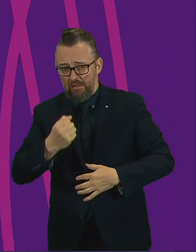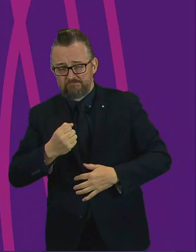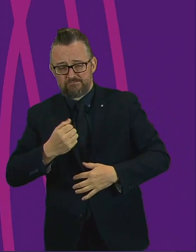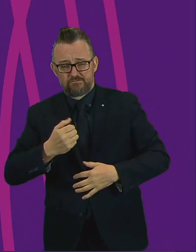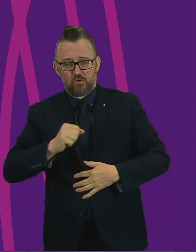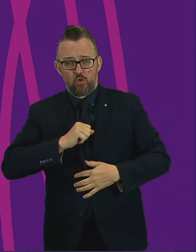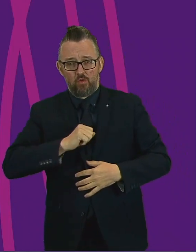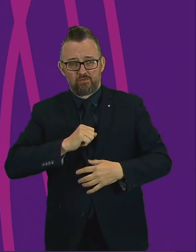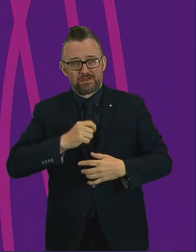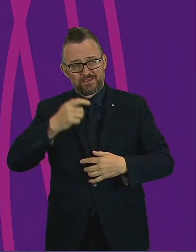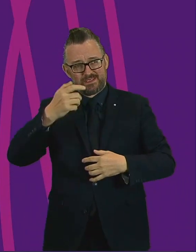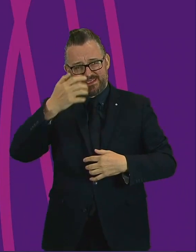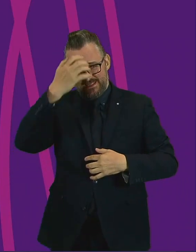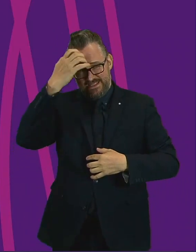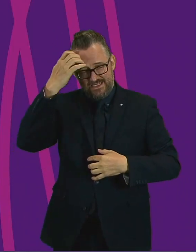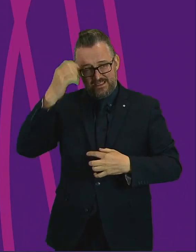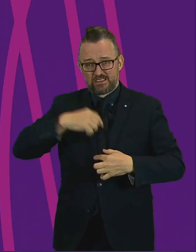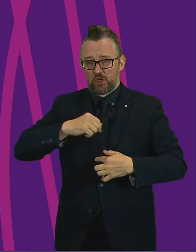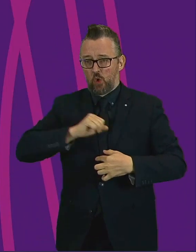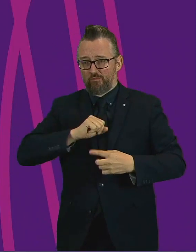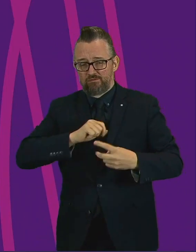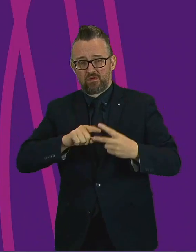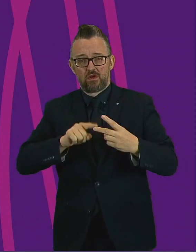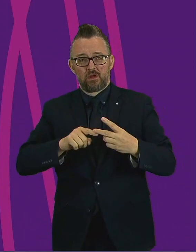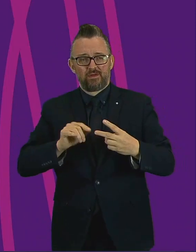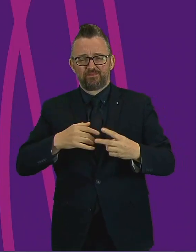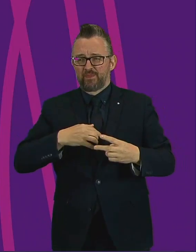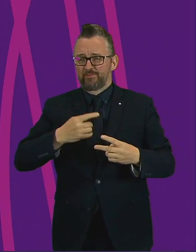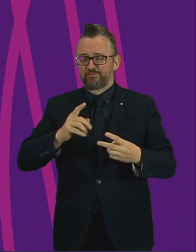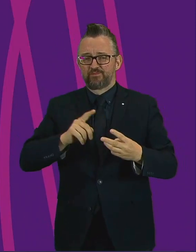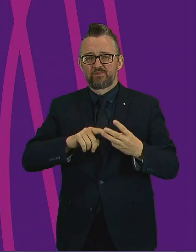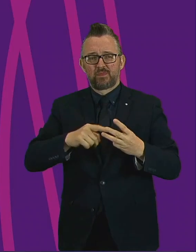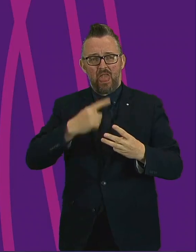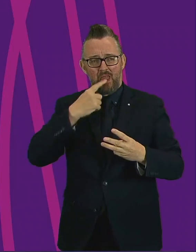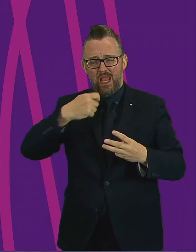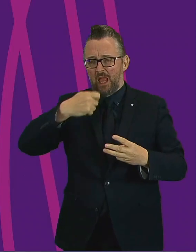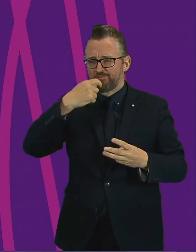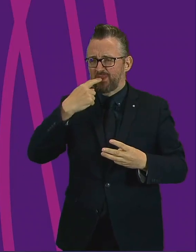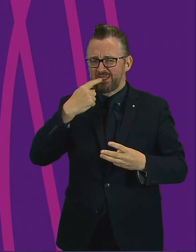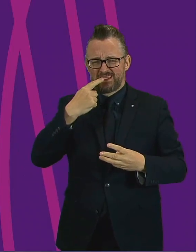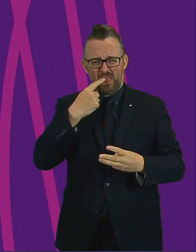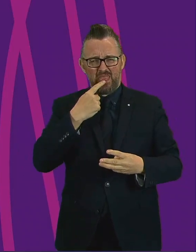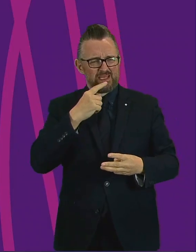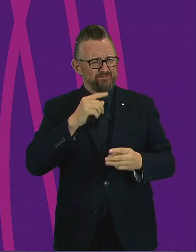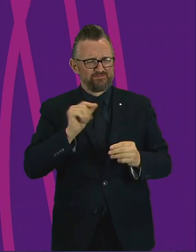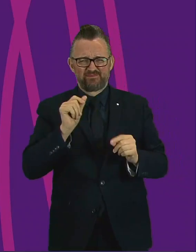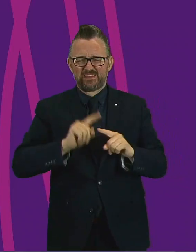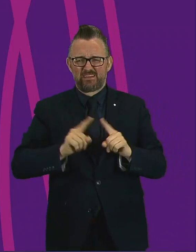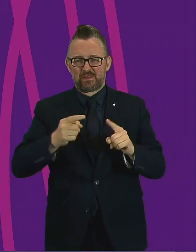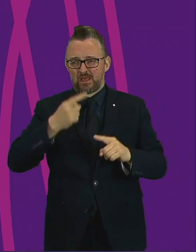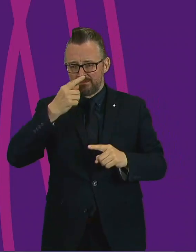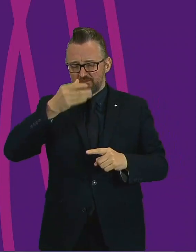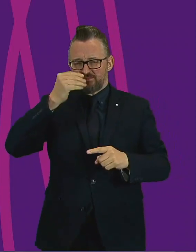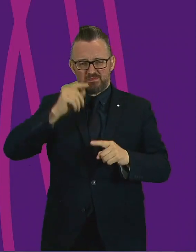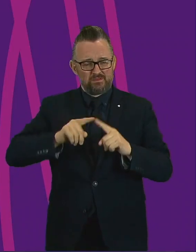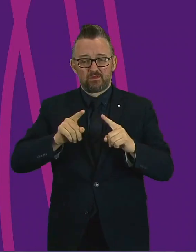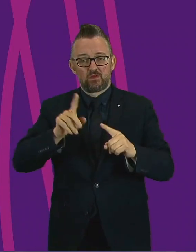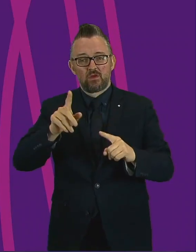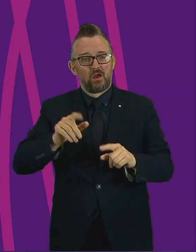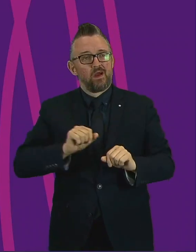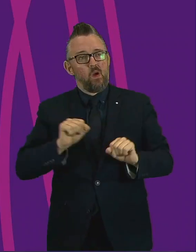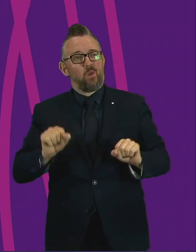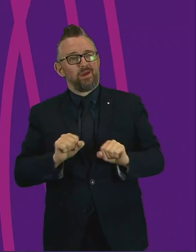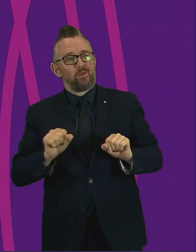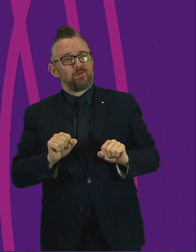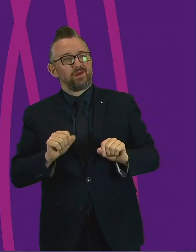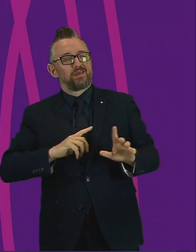course is a fever, a cough or a loss or change in your sense of taste or smell, then don't delay, don't wait a day or two to see